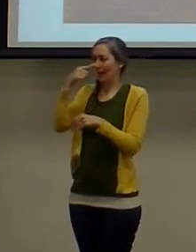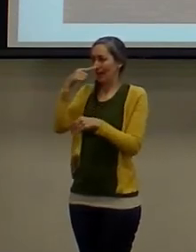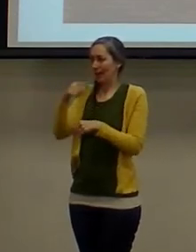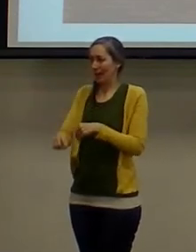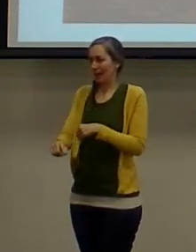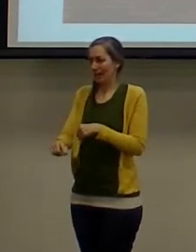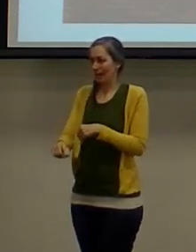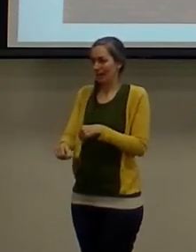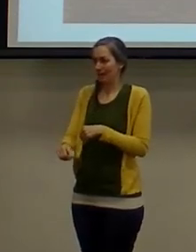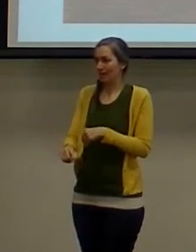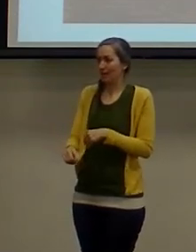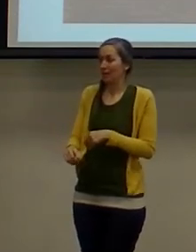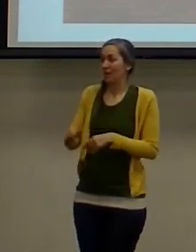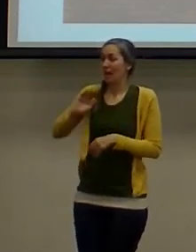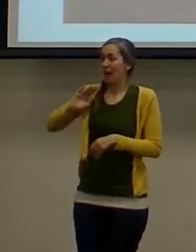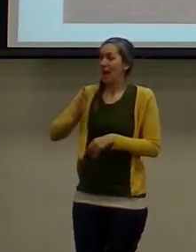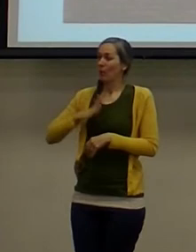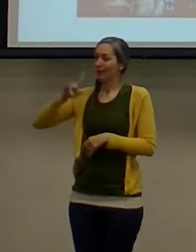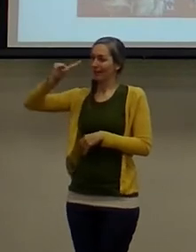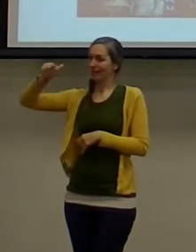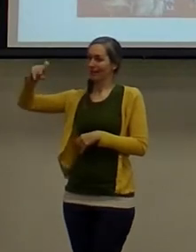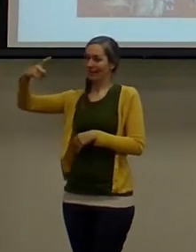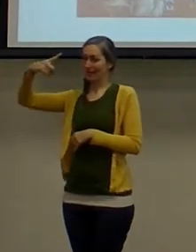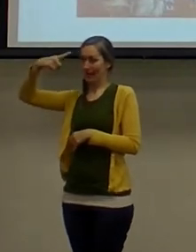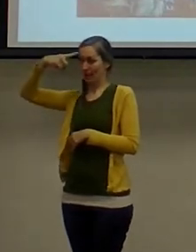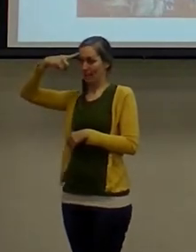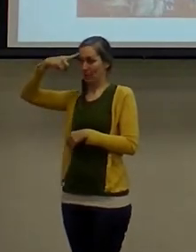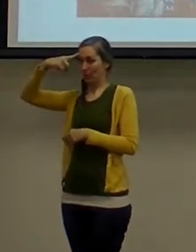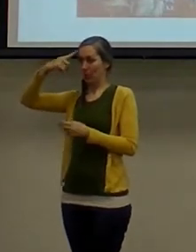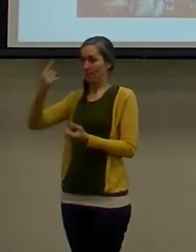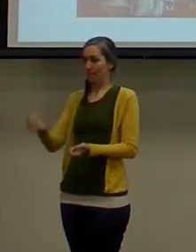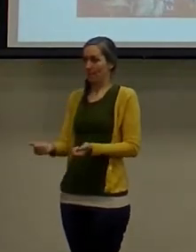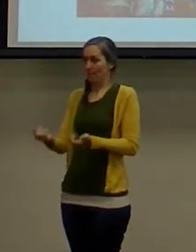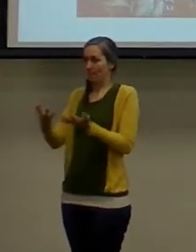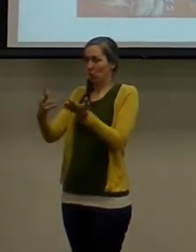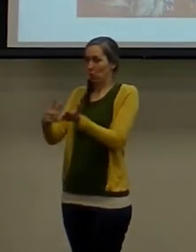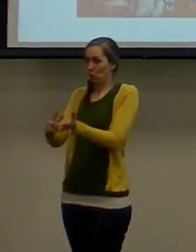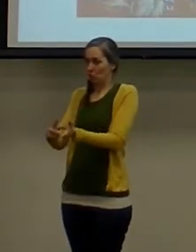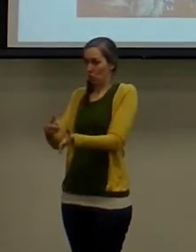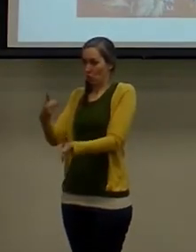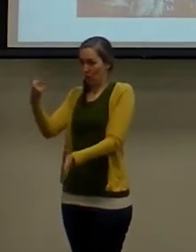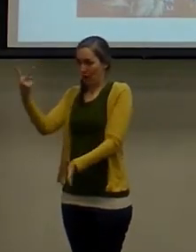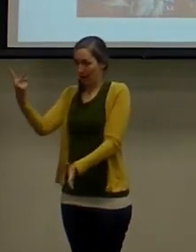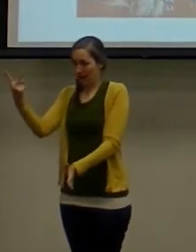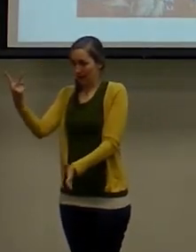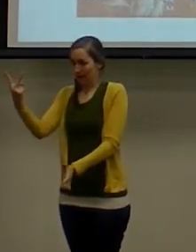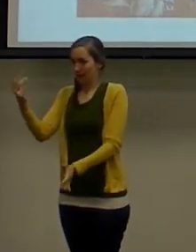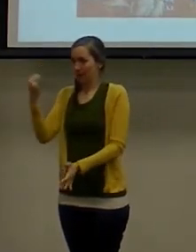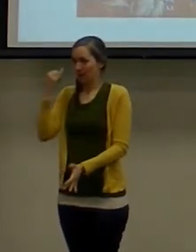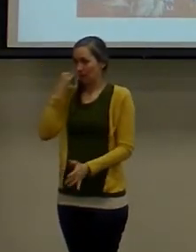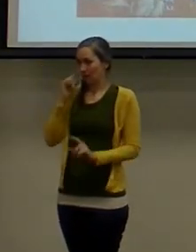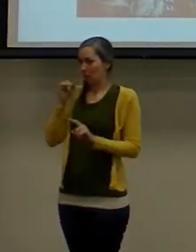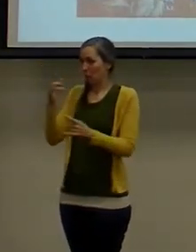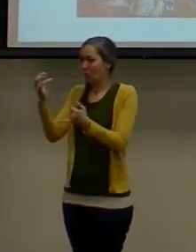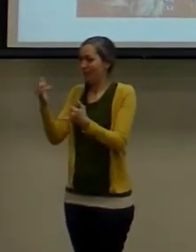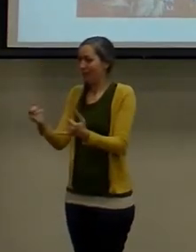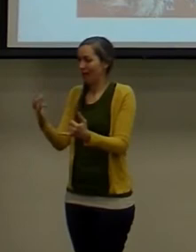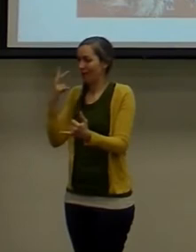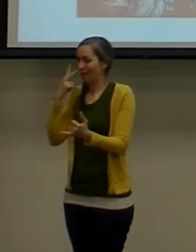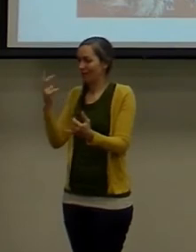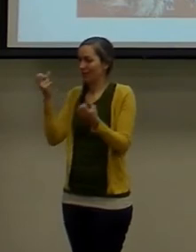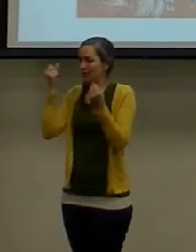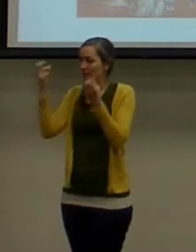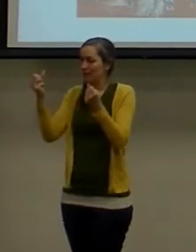burned down twice by the Burmese. But when you go to Ayutthaya today, you will see a lot of